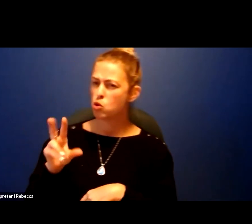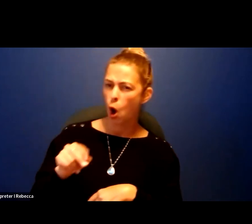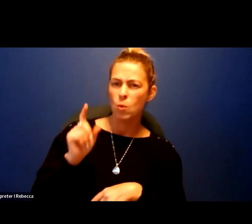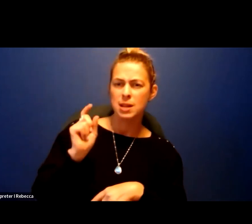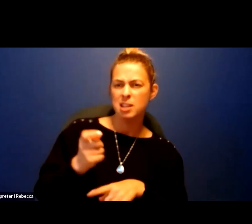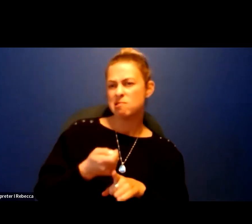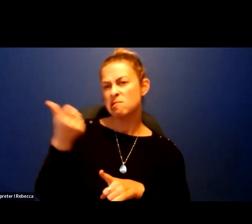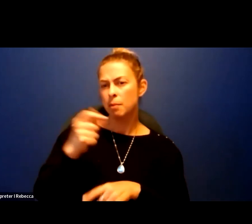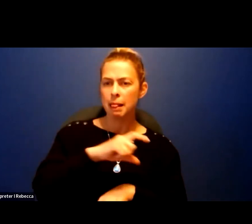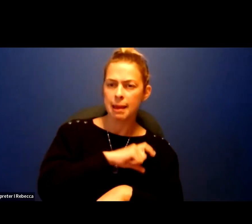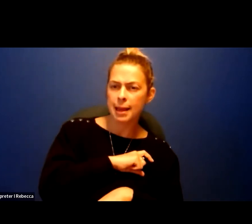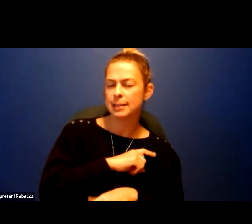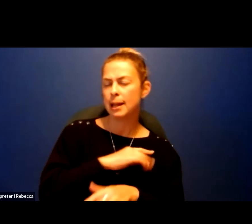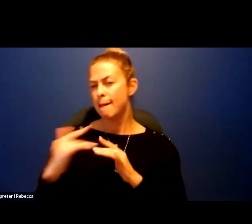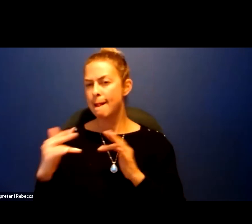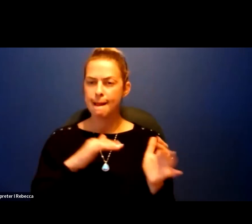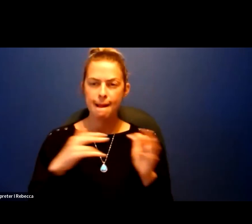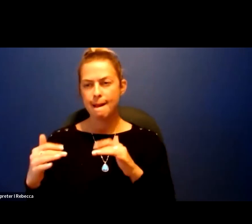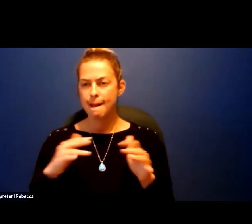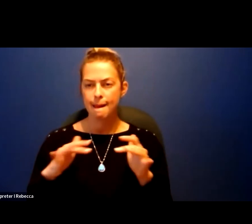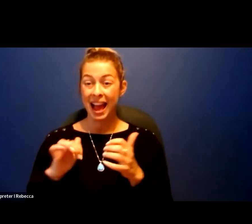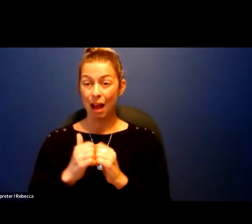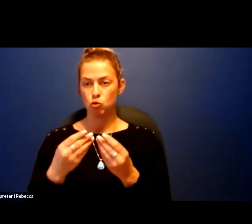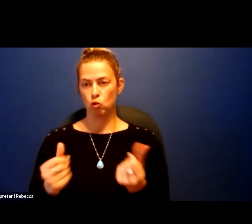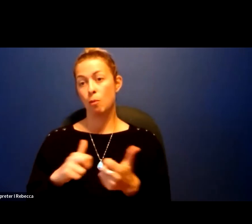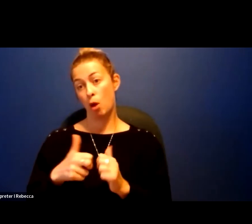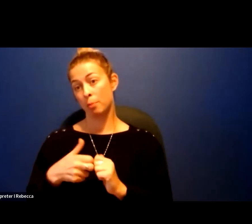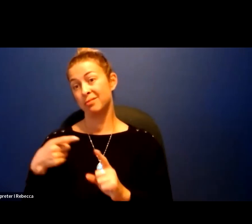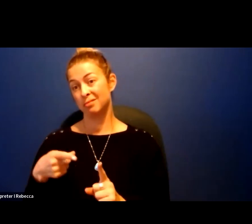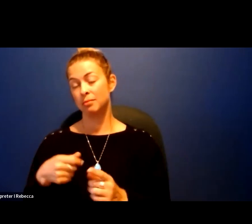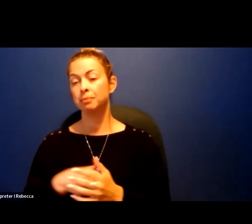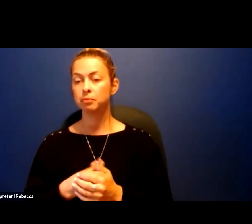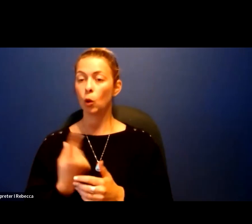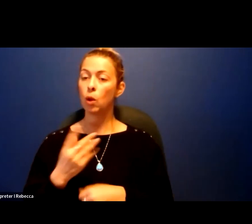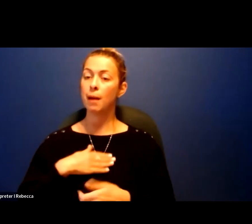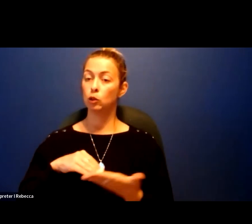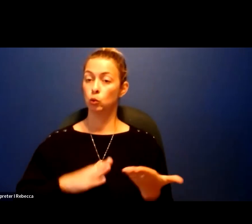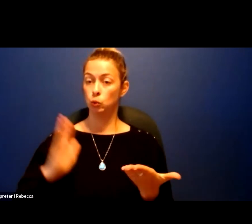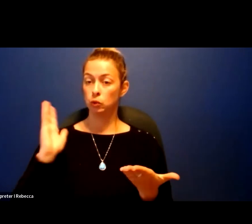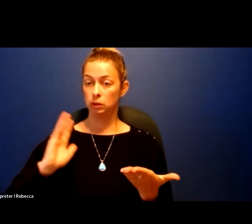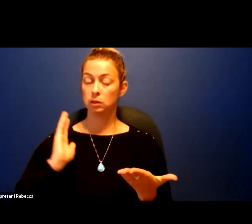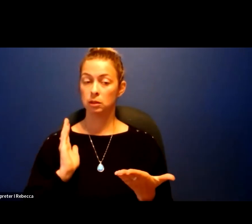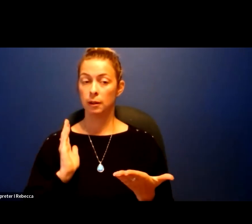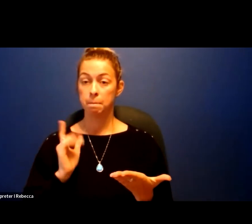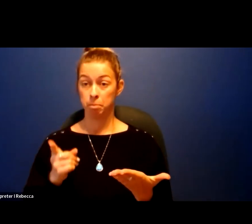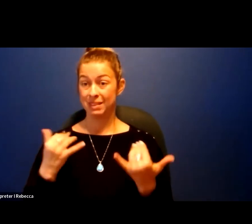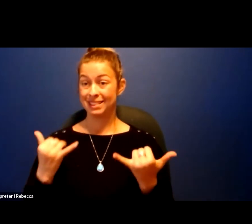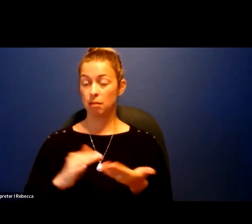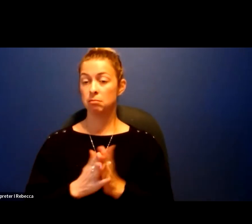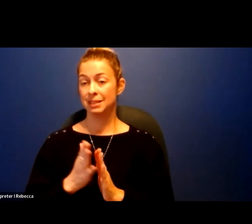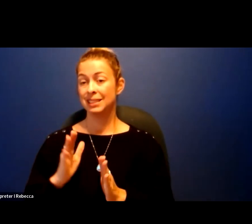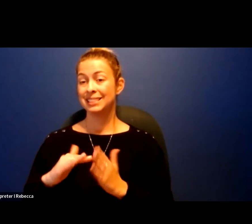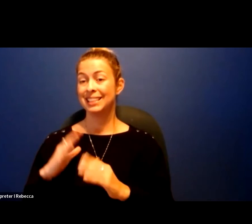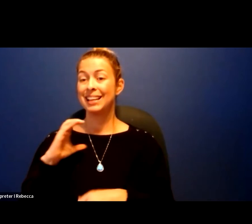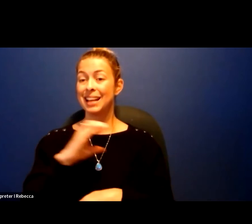and others who say, well, we need to do this or that or whatever. One of my former students is a city council member. He did a